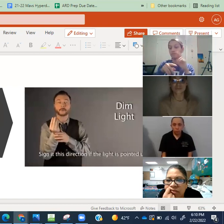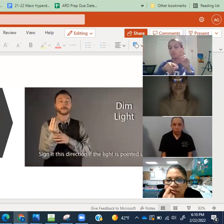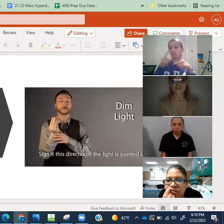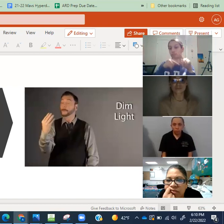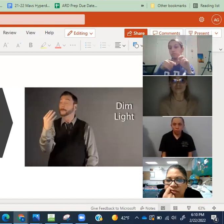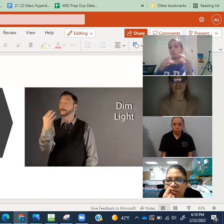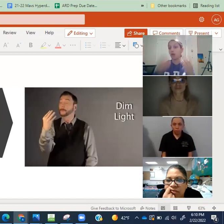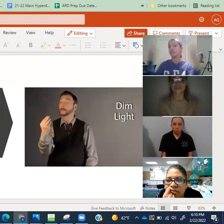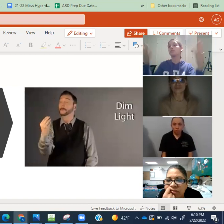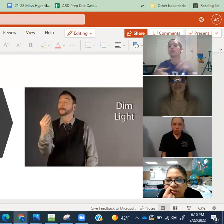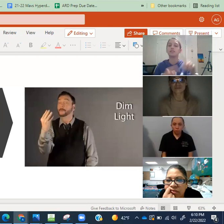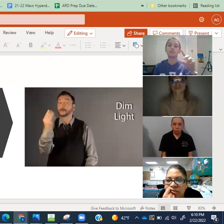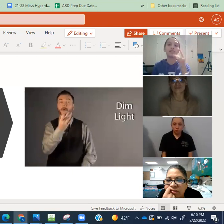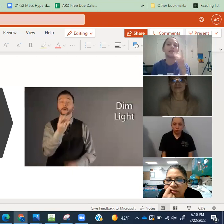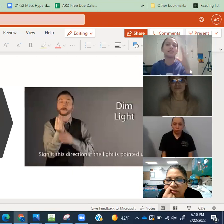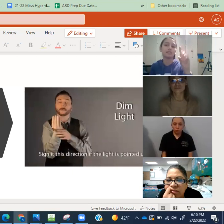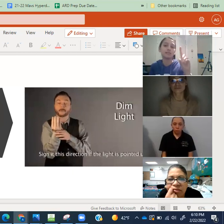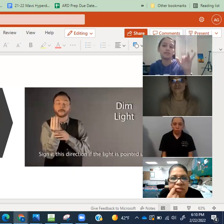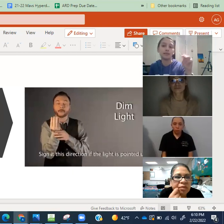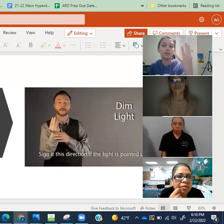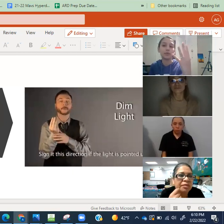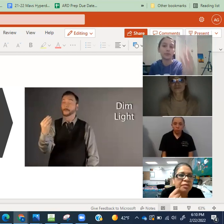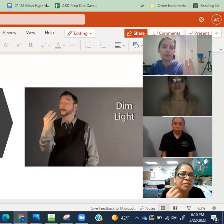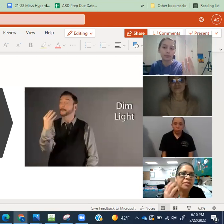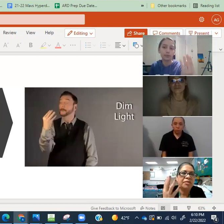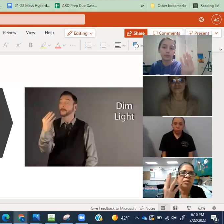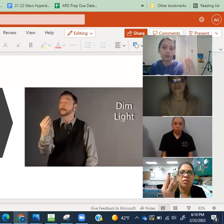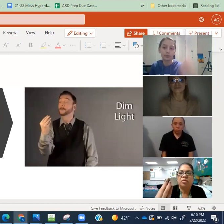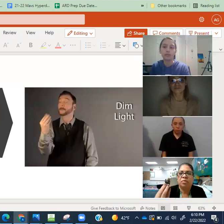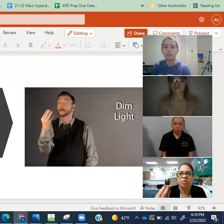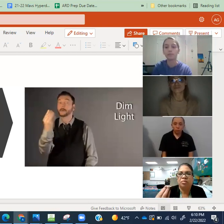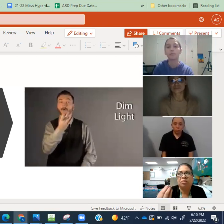sign bright, but this light is dim.